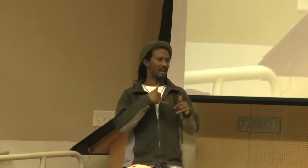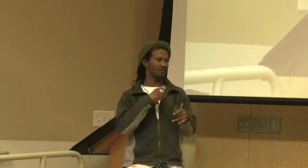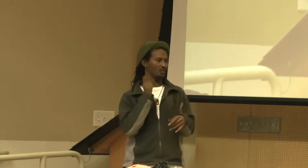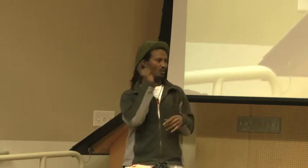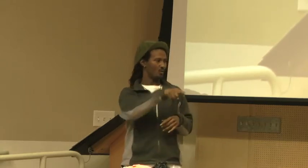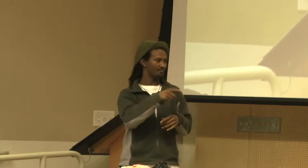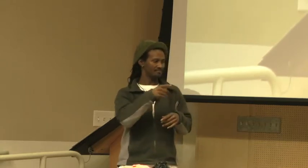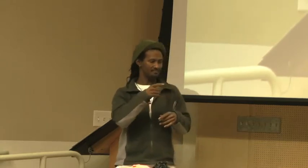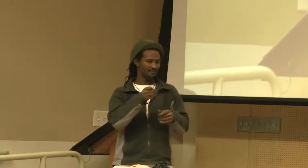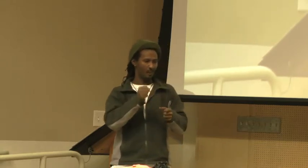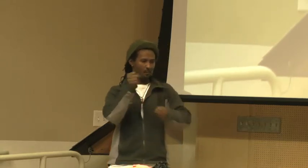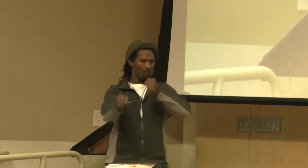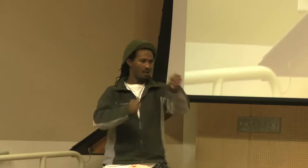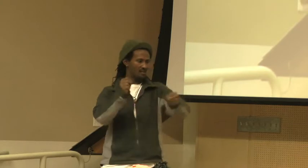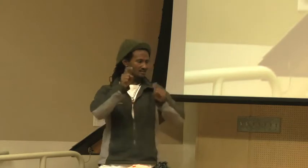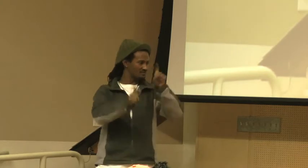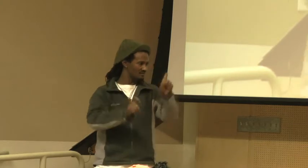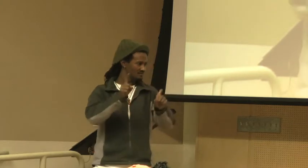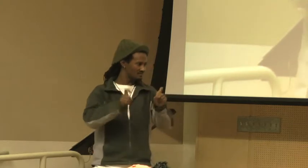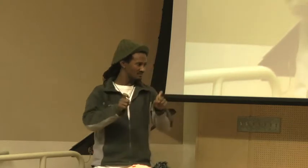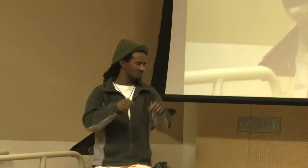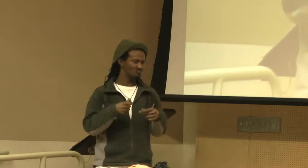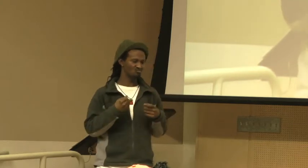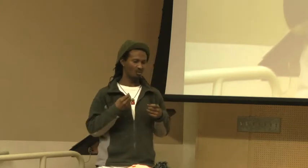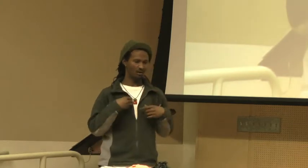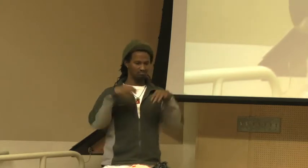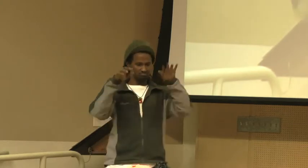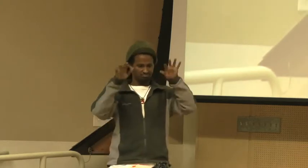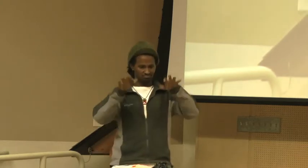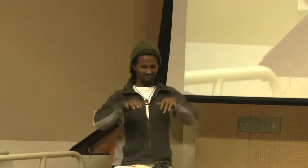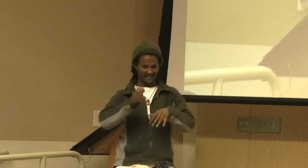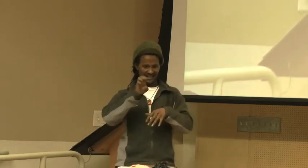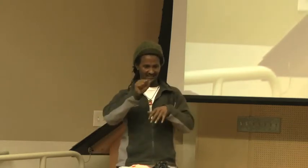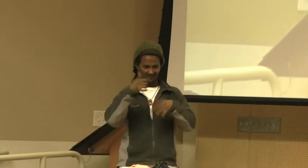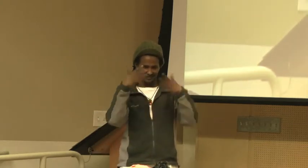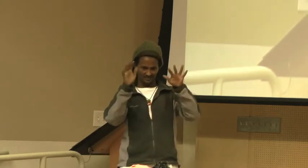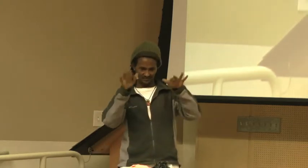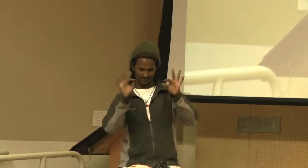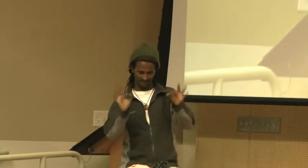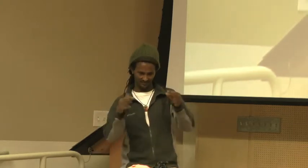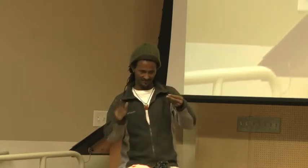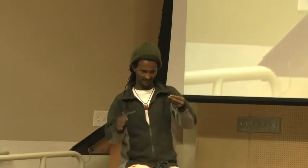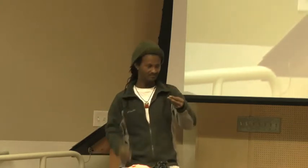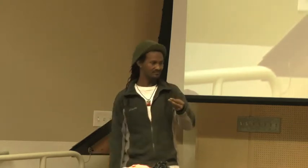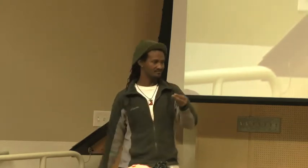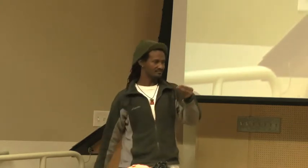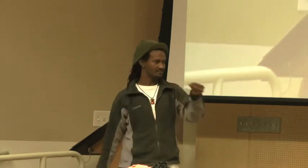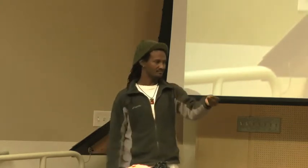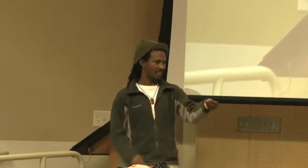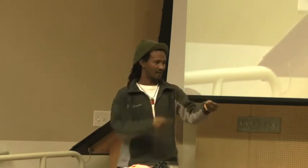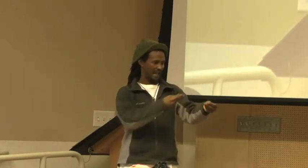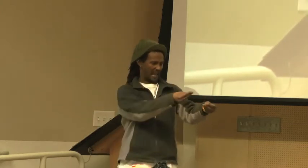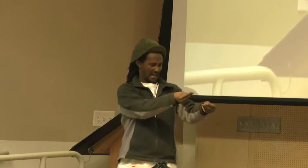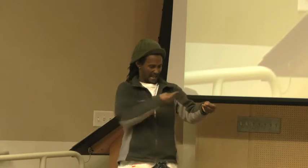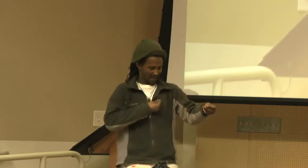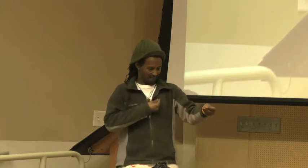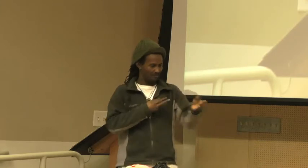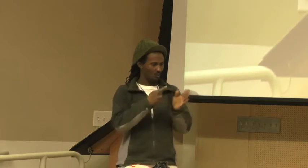passed, and then the placement test was off right afterwards. And I figured, you know, I did that, I turned it in, and they